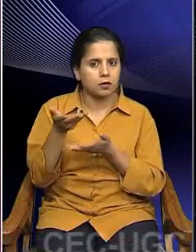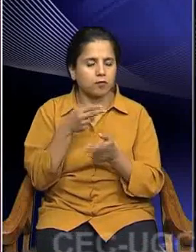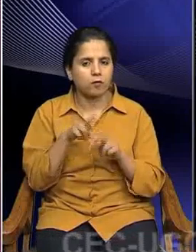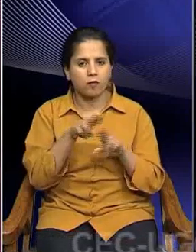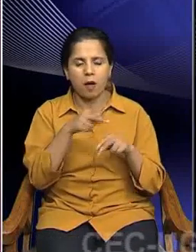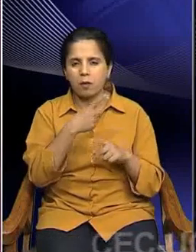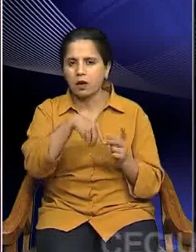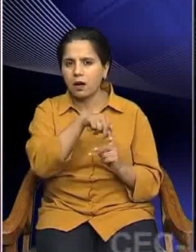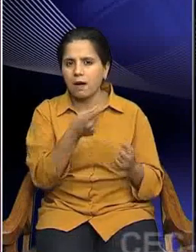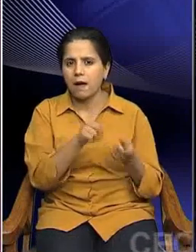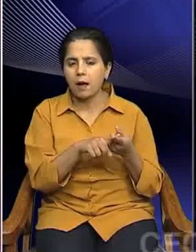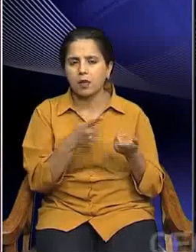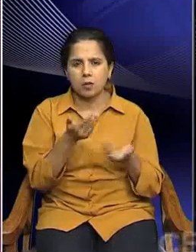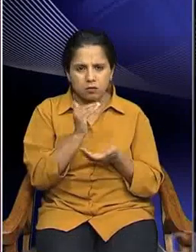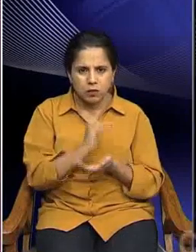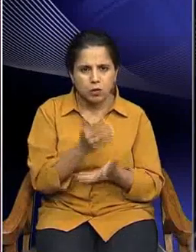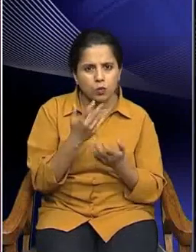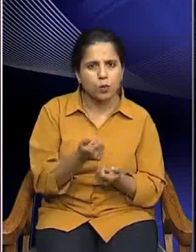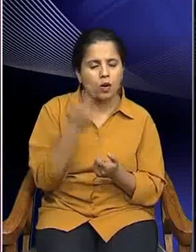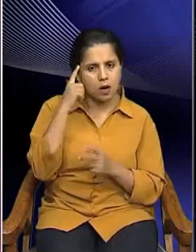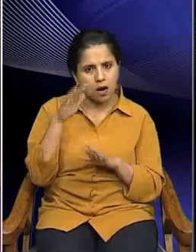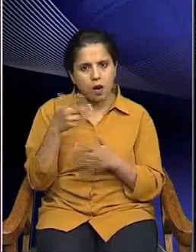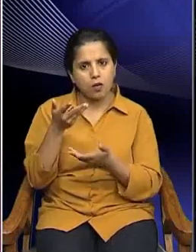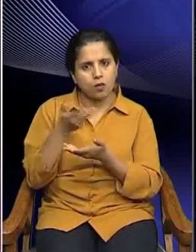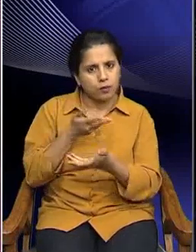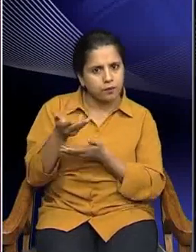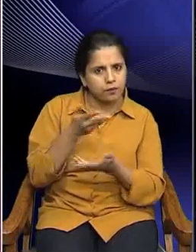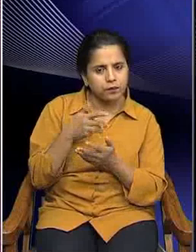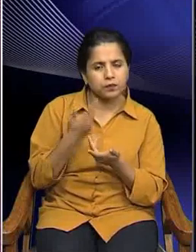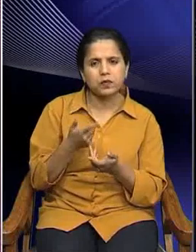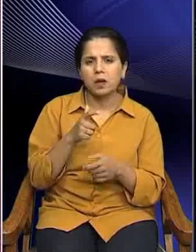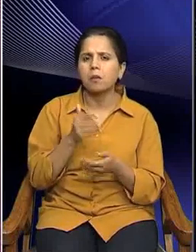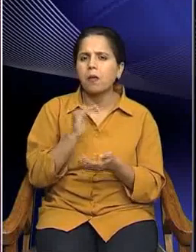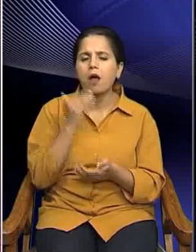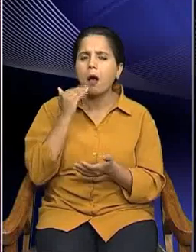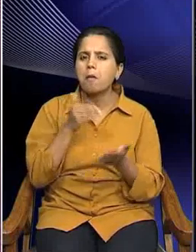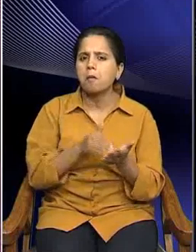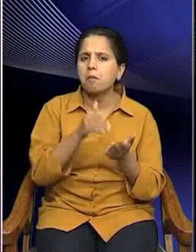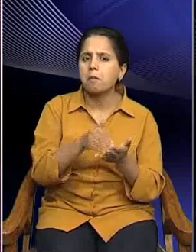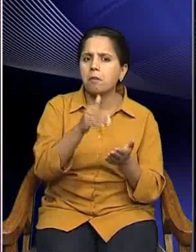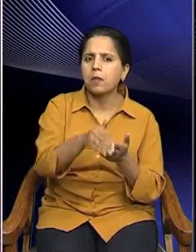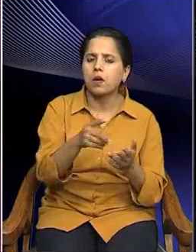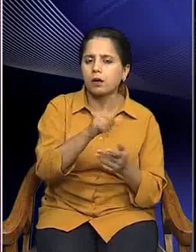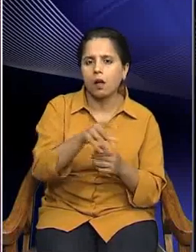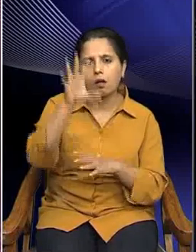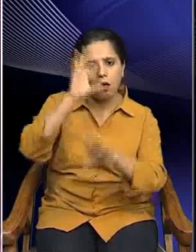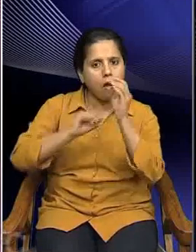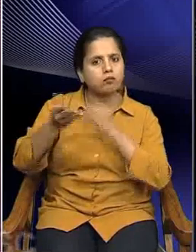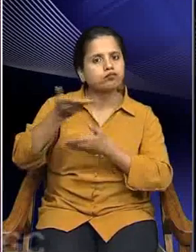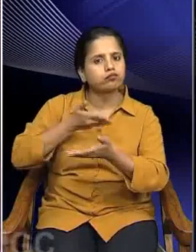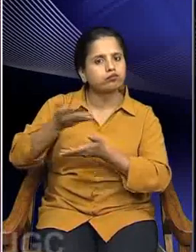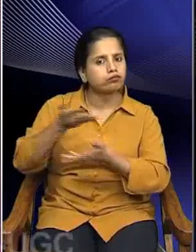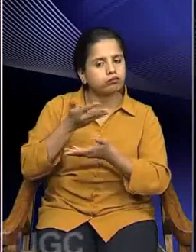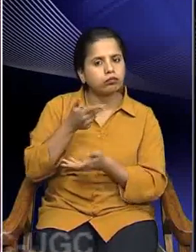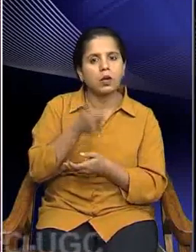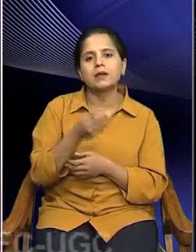family planning, family design, or the spacing between birth, and they can learn from each other. So in this way, these are